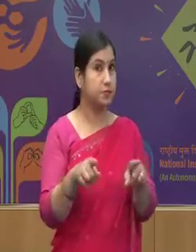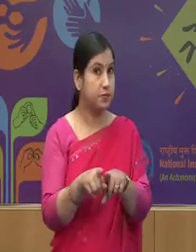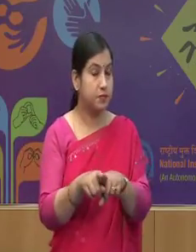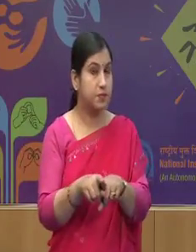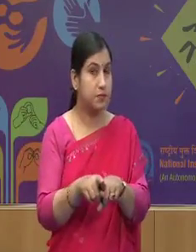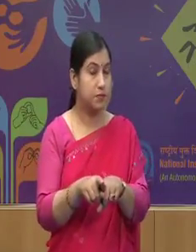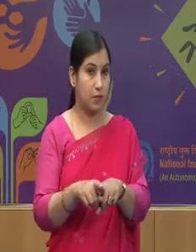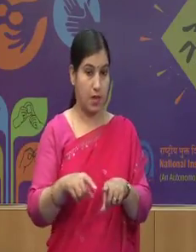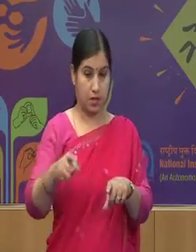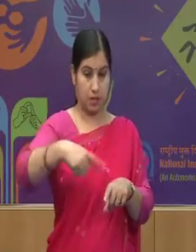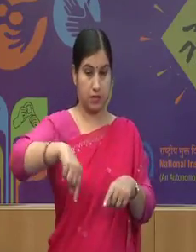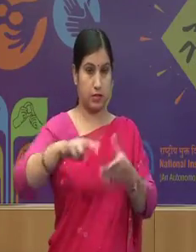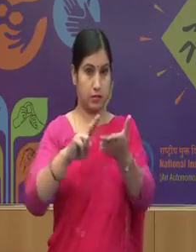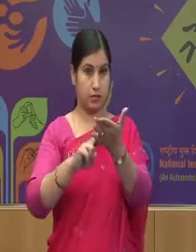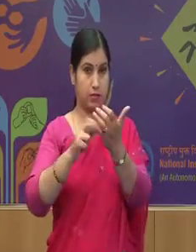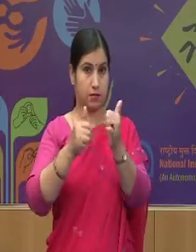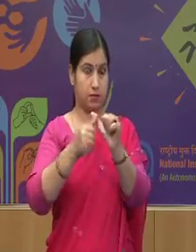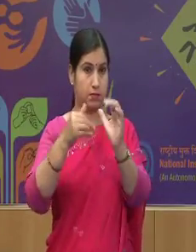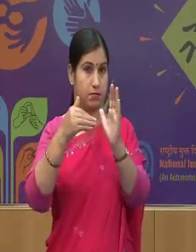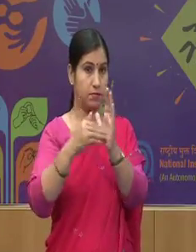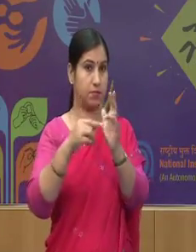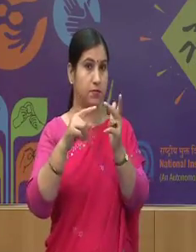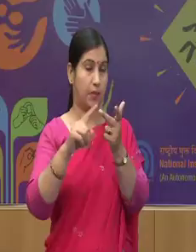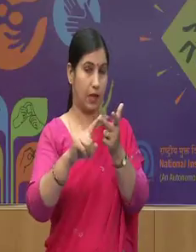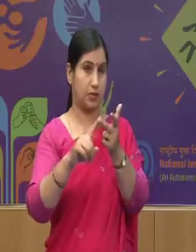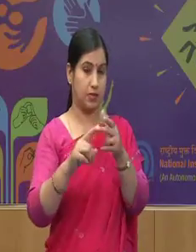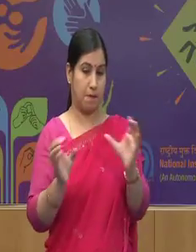and the Nazi Party, led by Hitler,